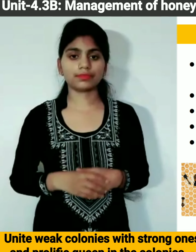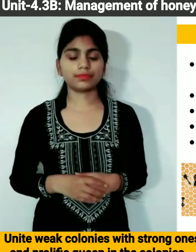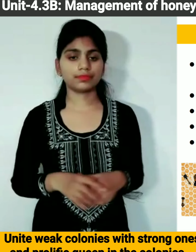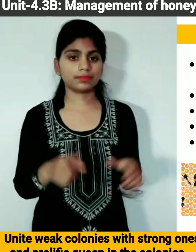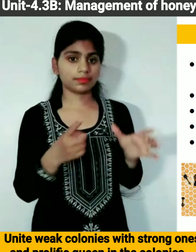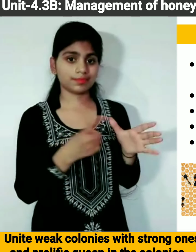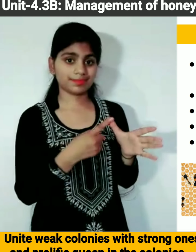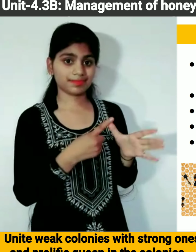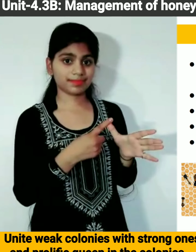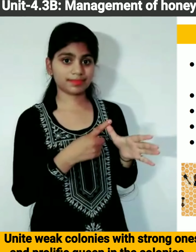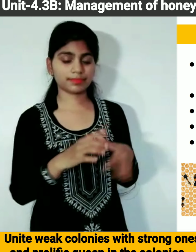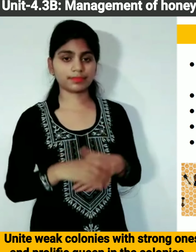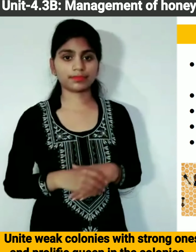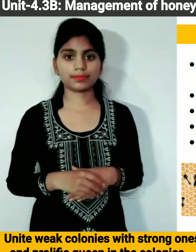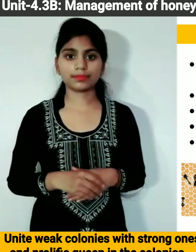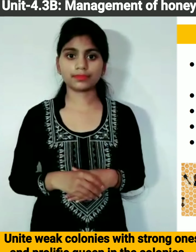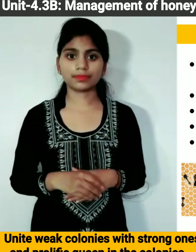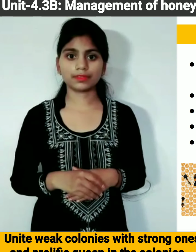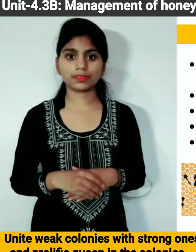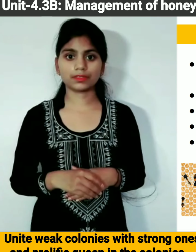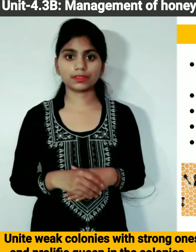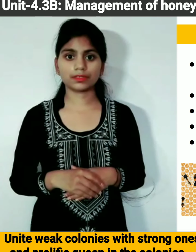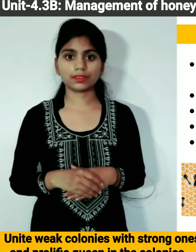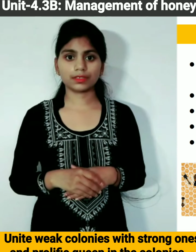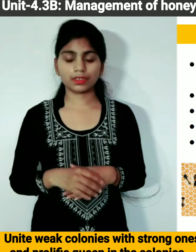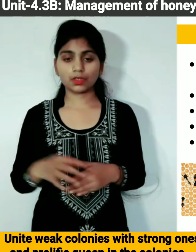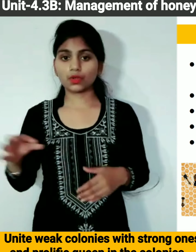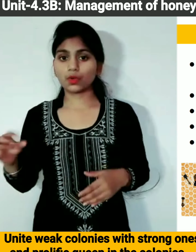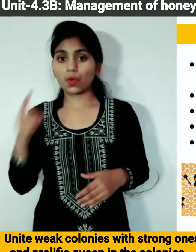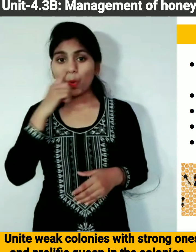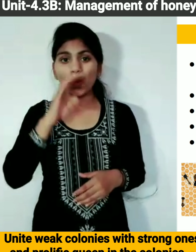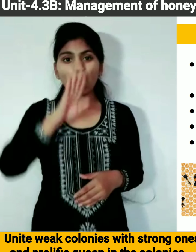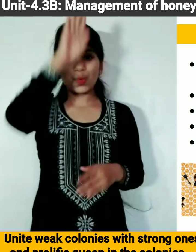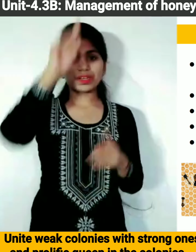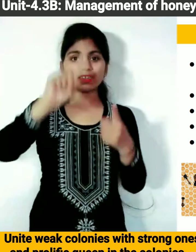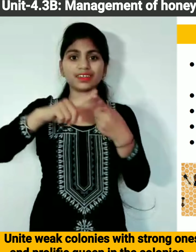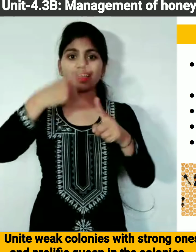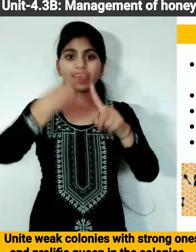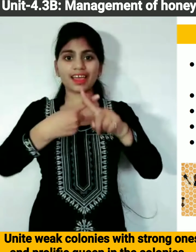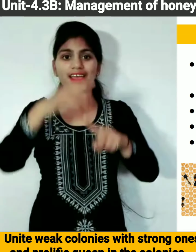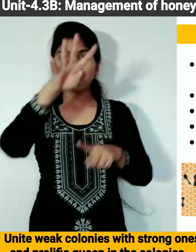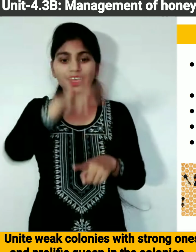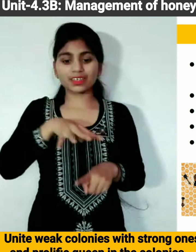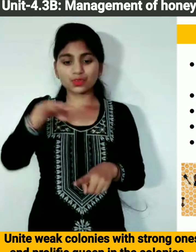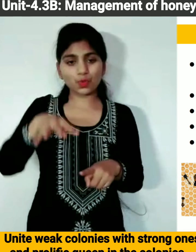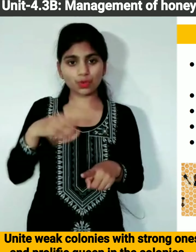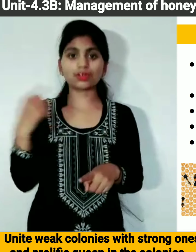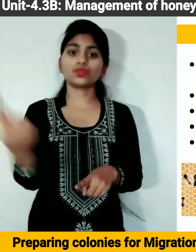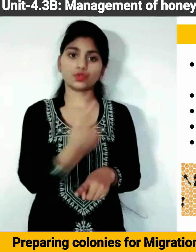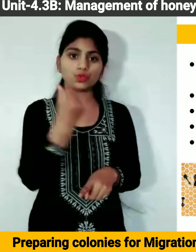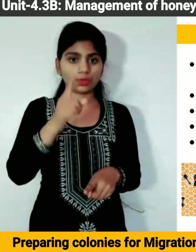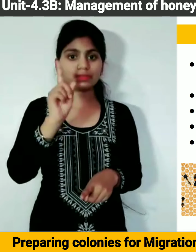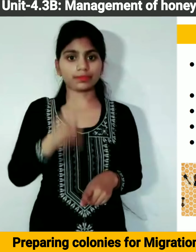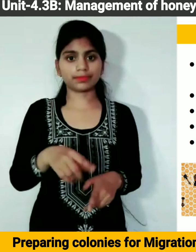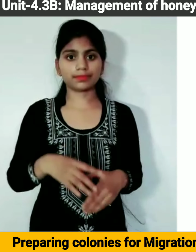Number 5. Use queen excluder to avoid brood rearing.